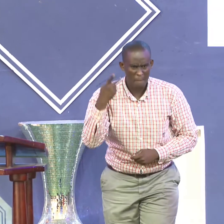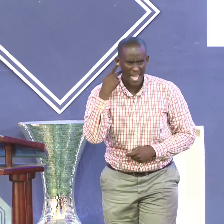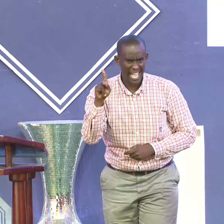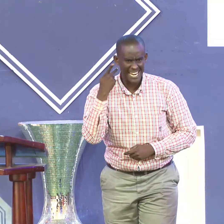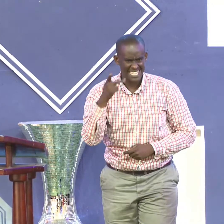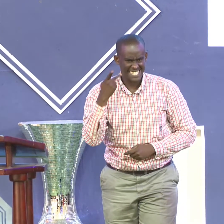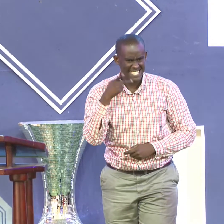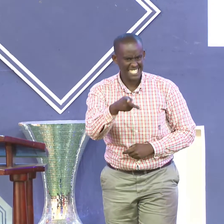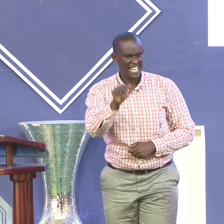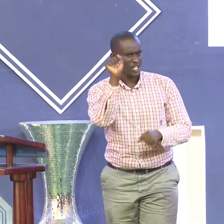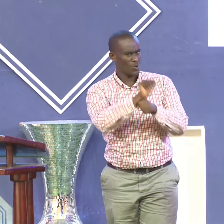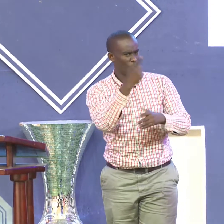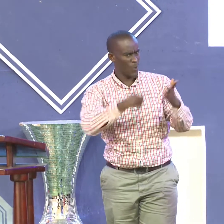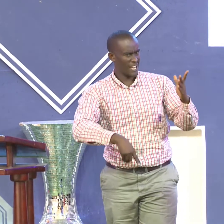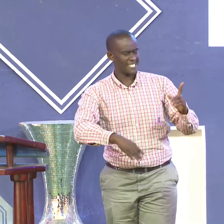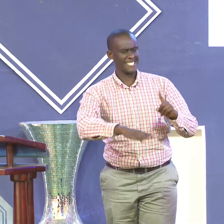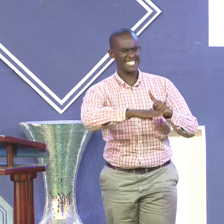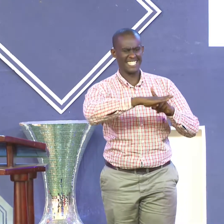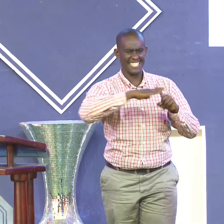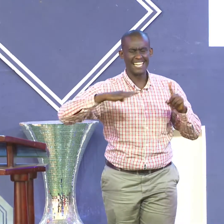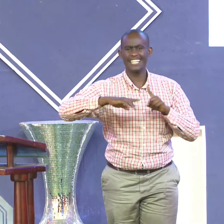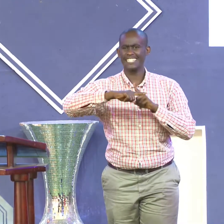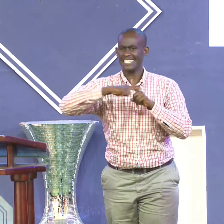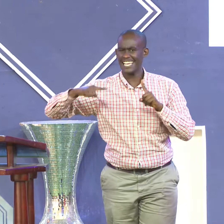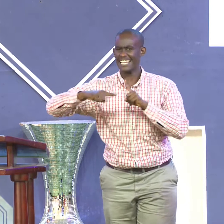kukola kutta kwolesebwa. It kills visions.